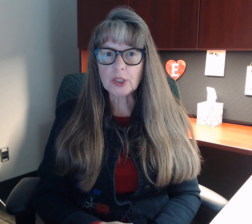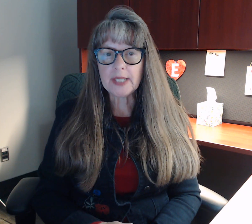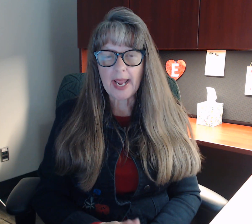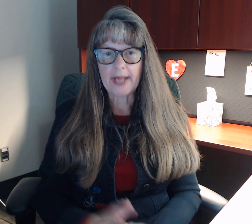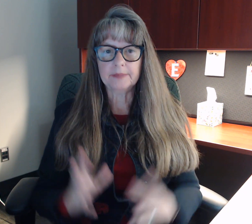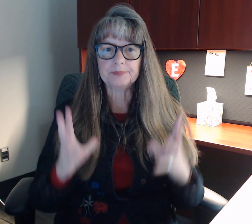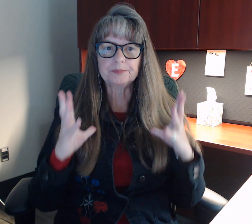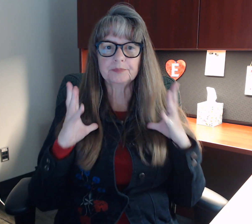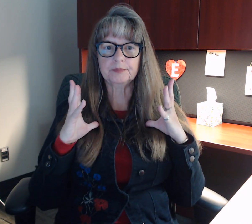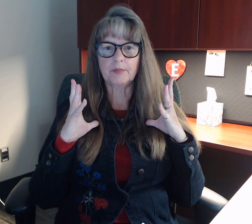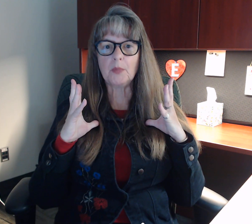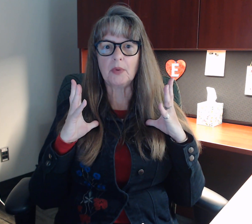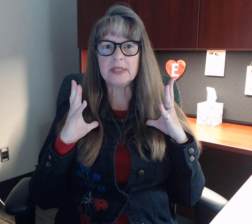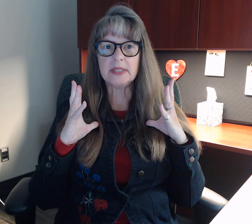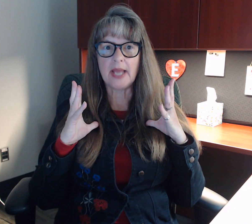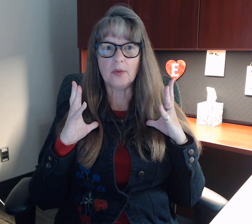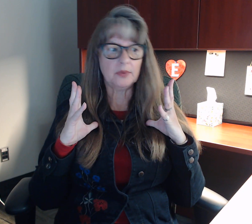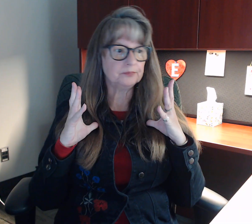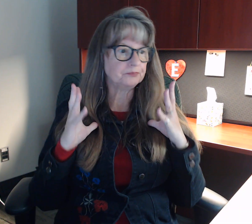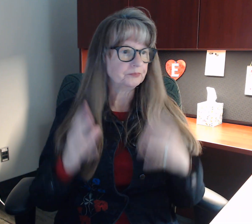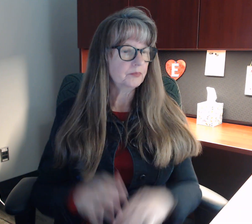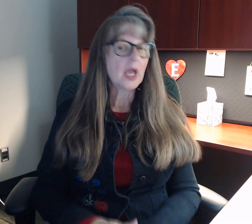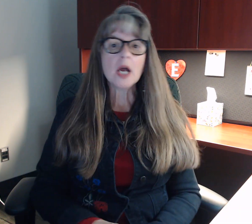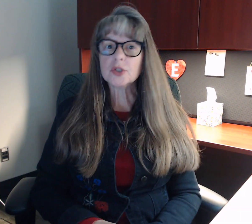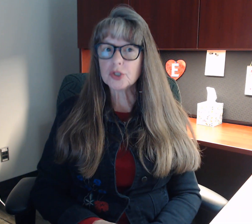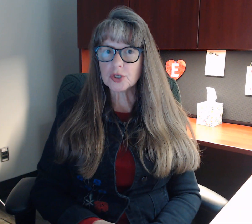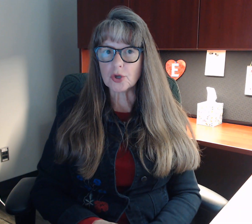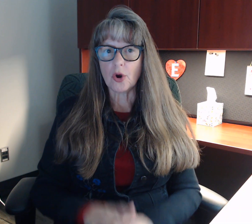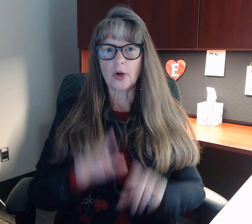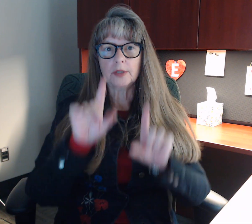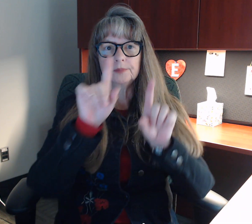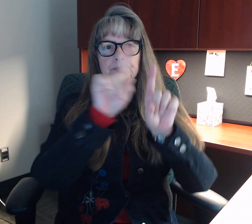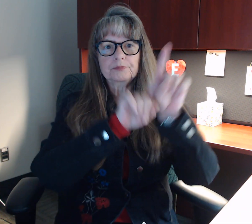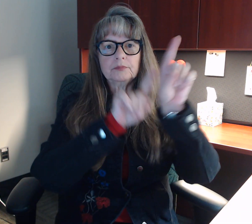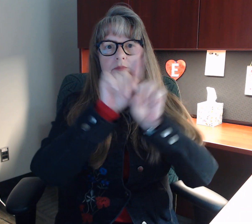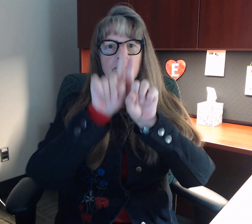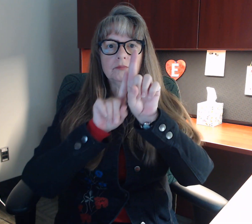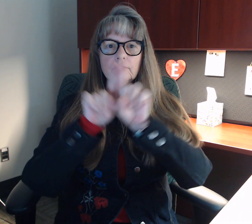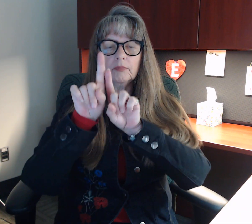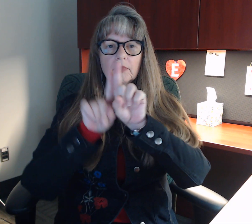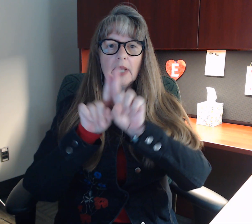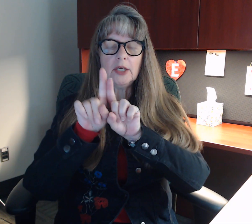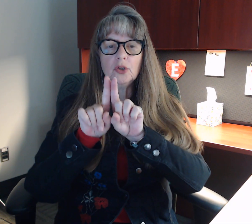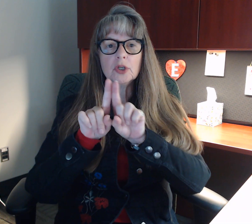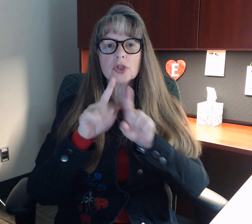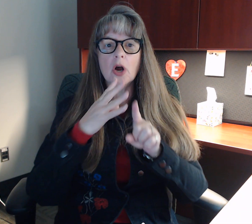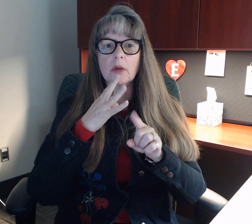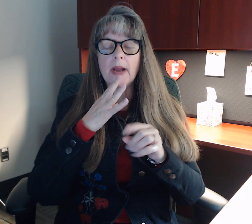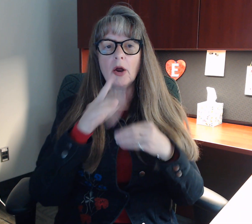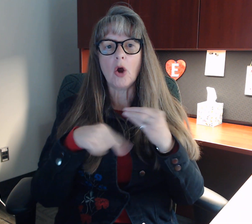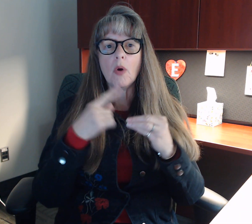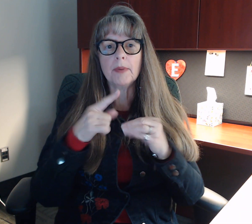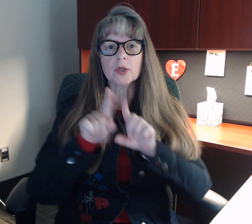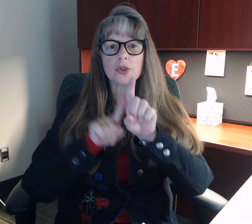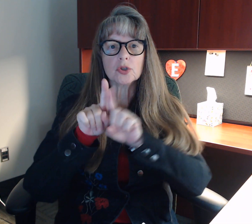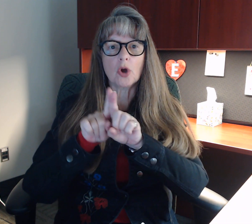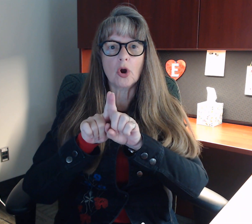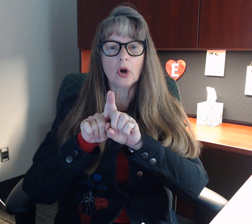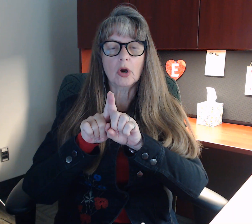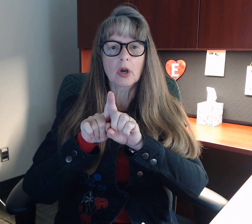Holiday. We already did that one. Star. And you can talk about, oh, I put a star,